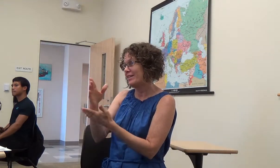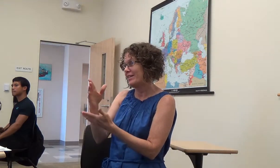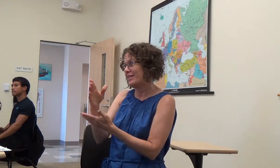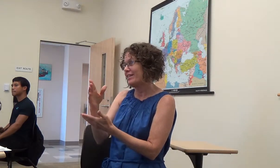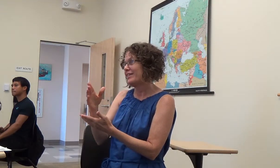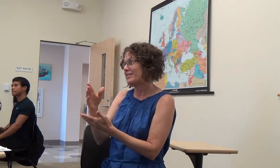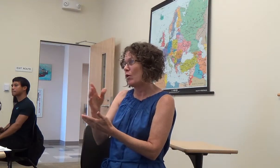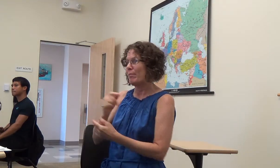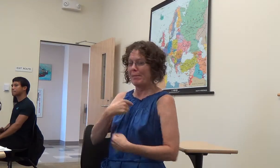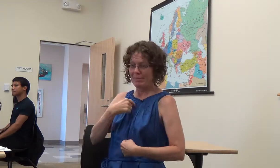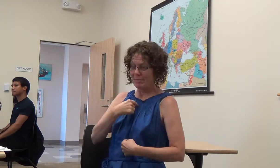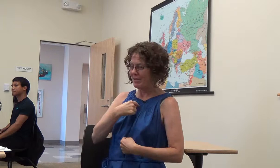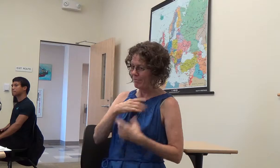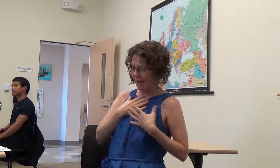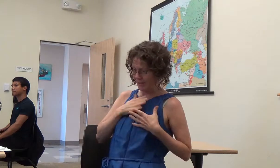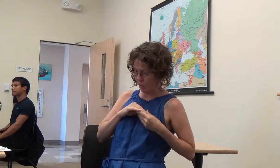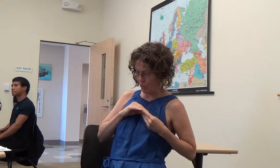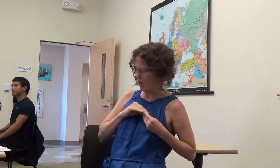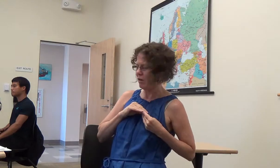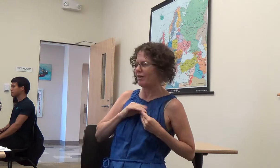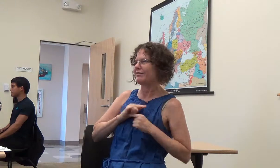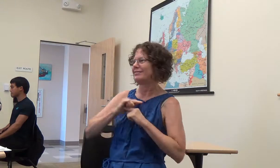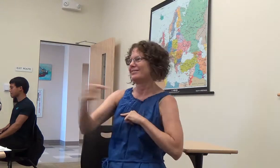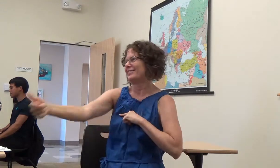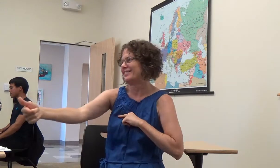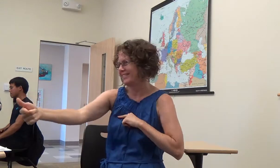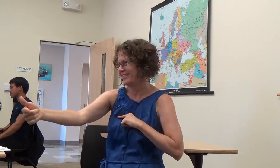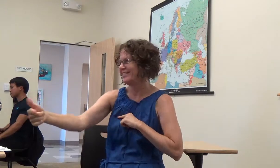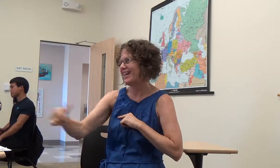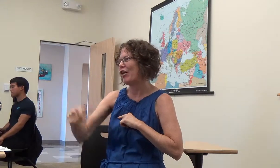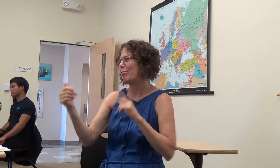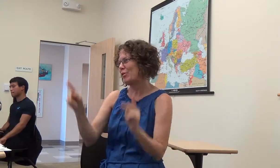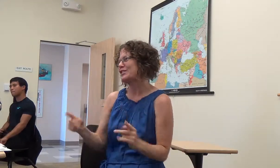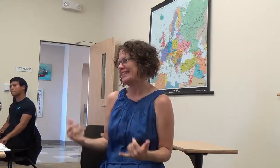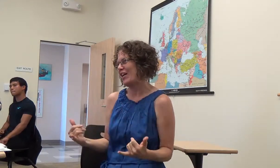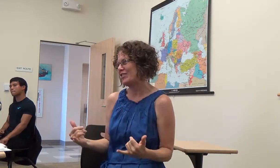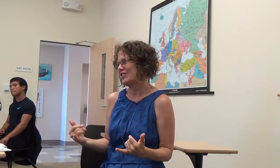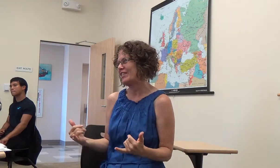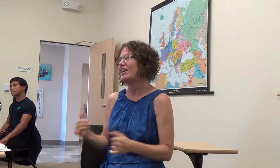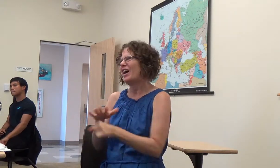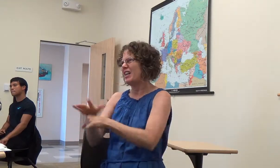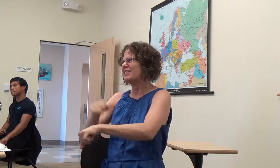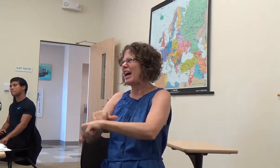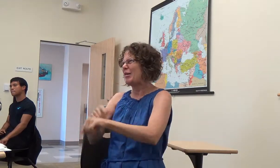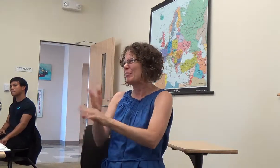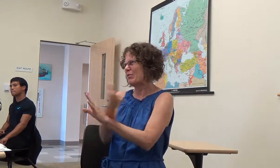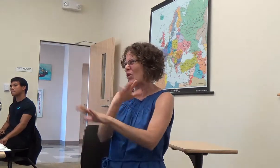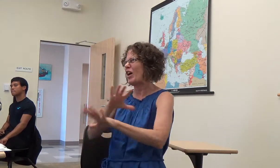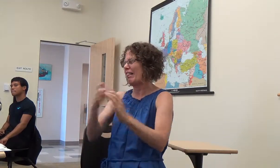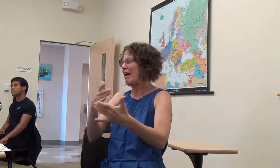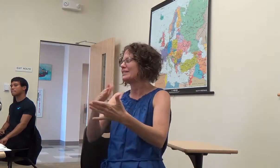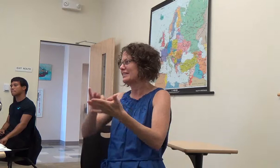story. We need to switch gears and have the other person share their story so you guys have enough time before class is out, okay? All right.